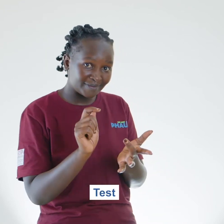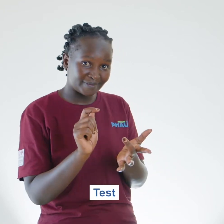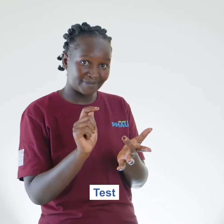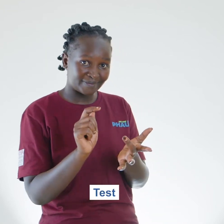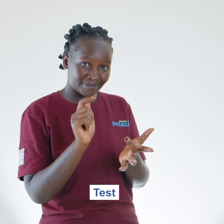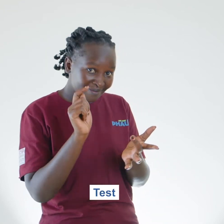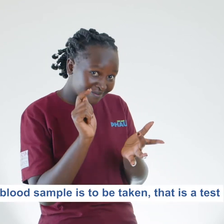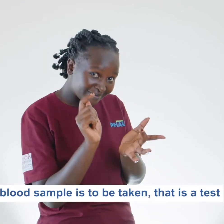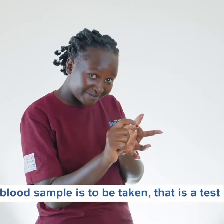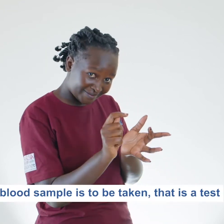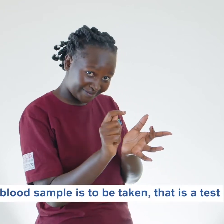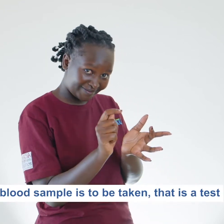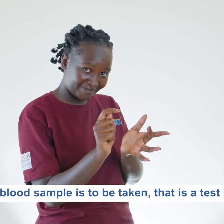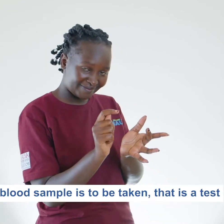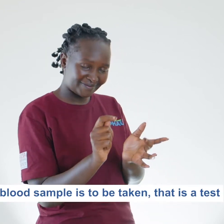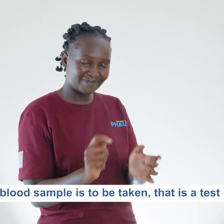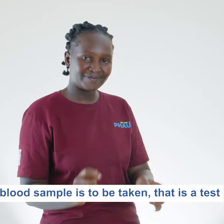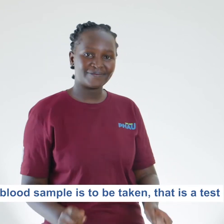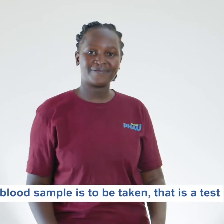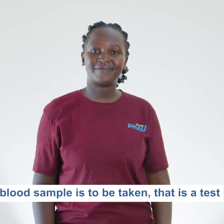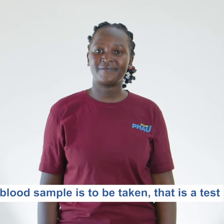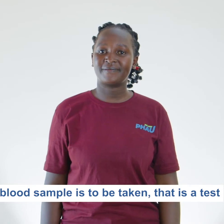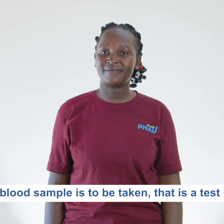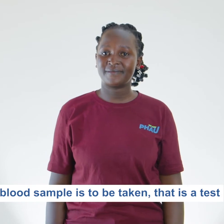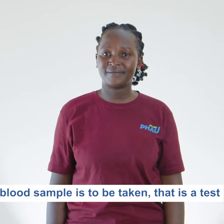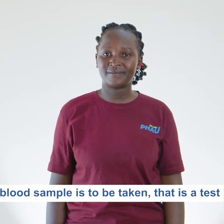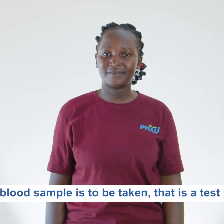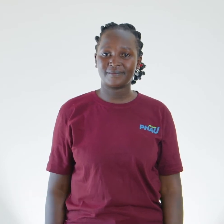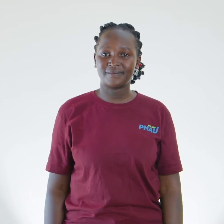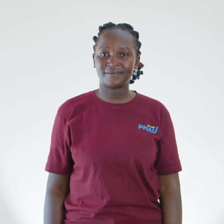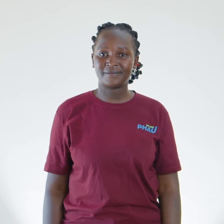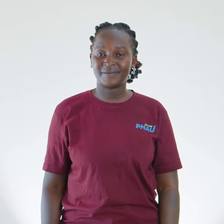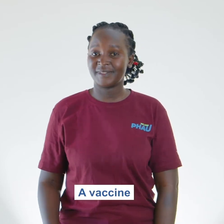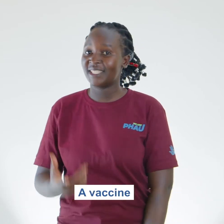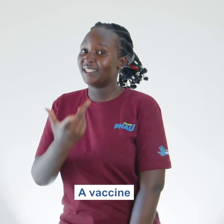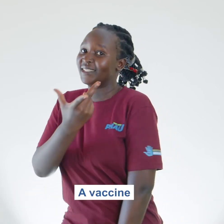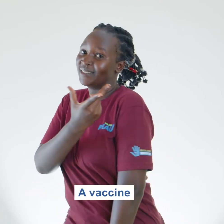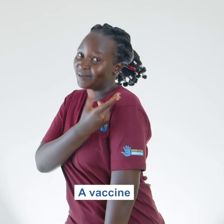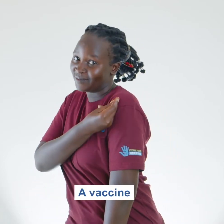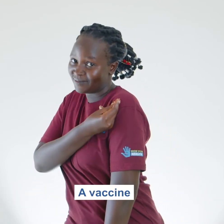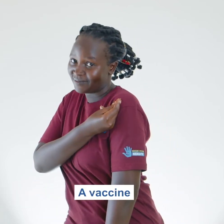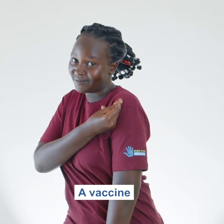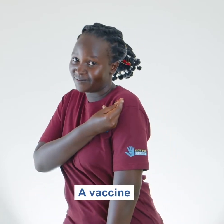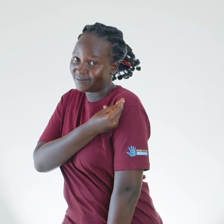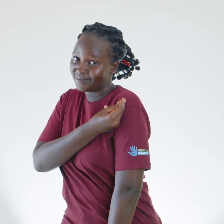Test. A blood sample is to be taken, that is a test. A vaccine.